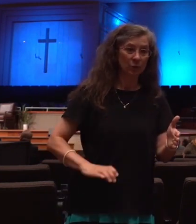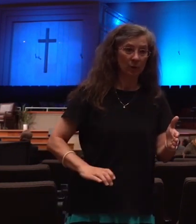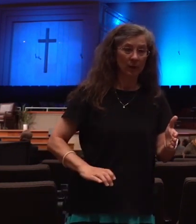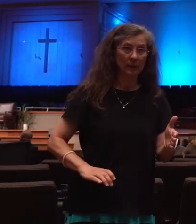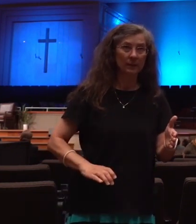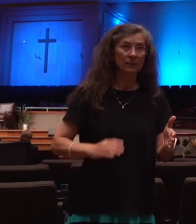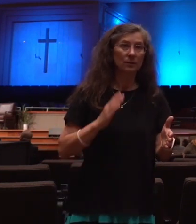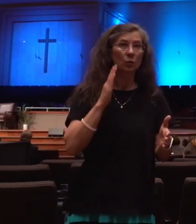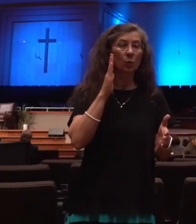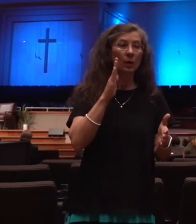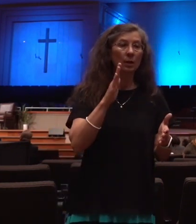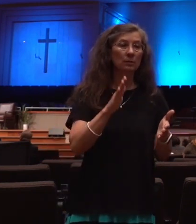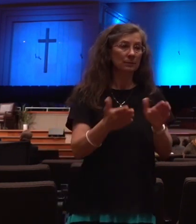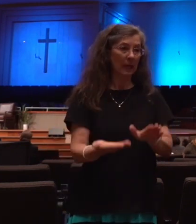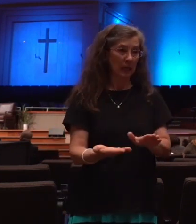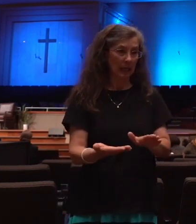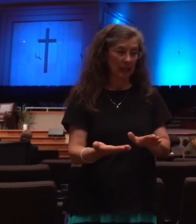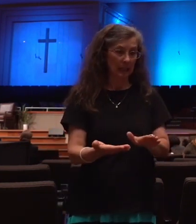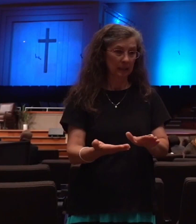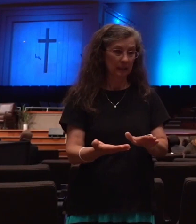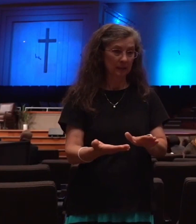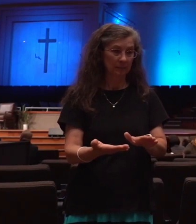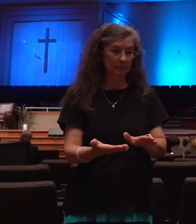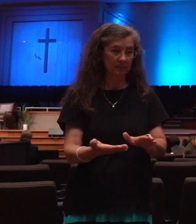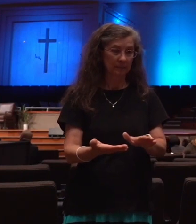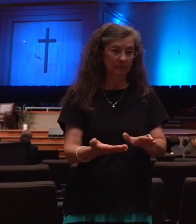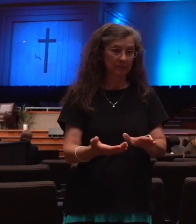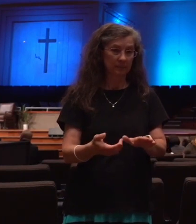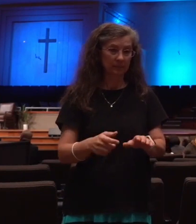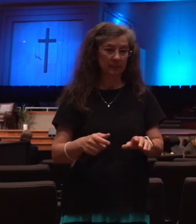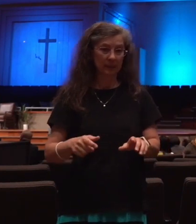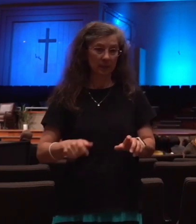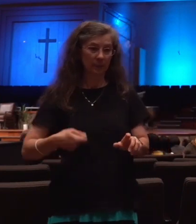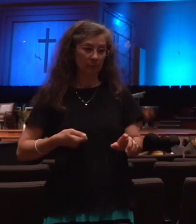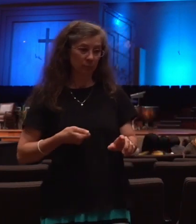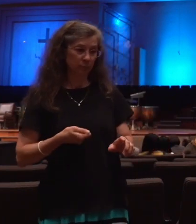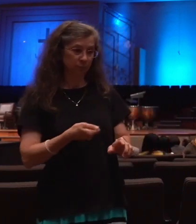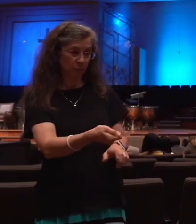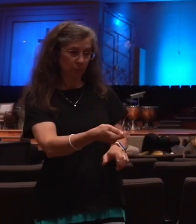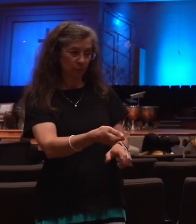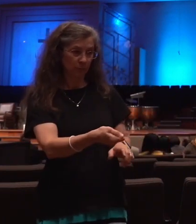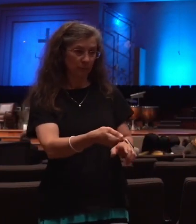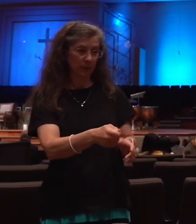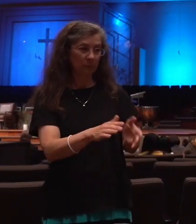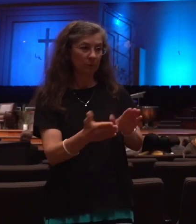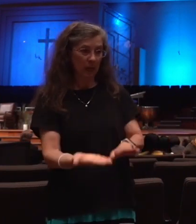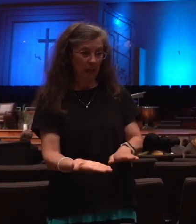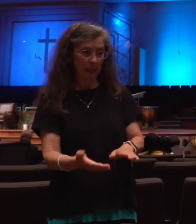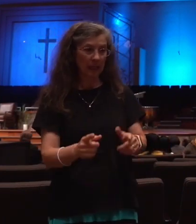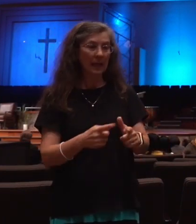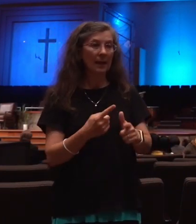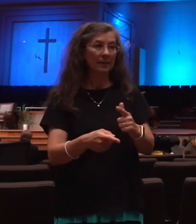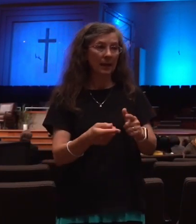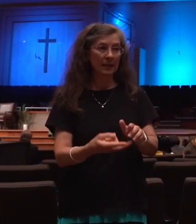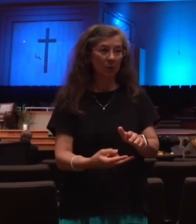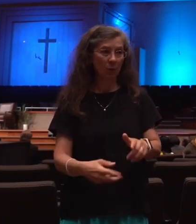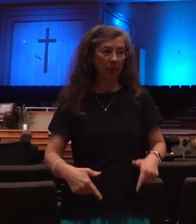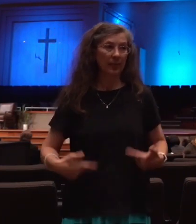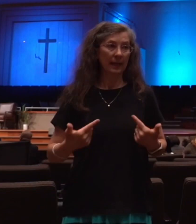will be killed with a sword, it says. But he will be revived, or it appears to